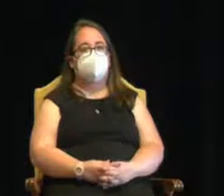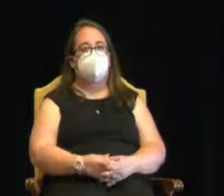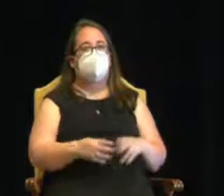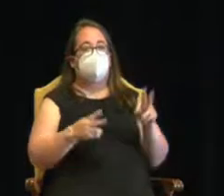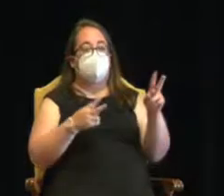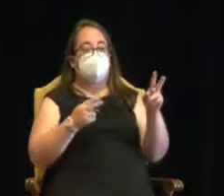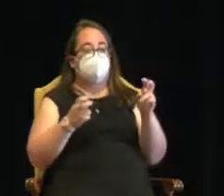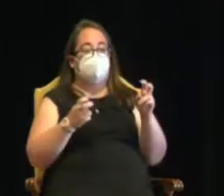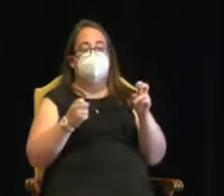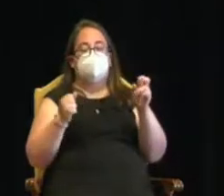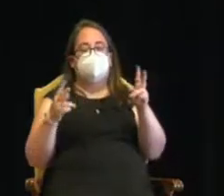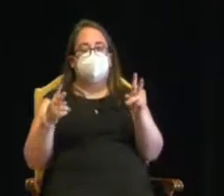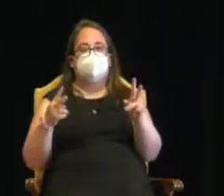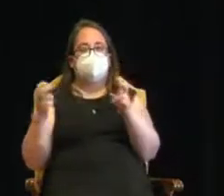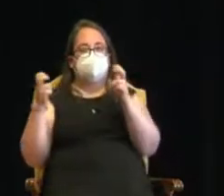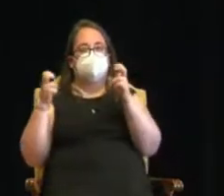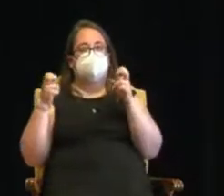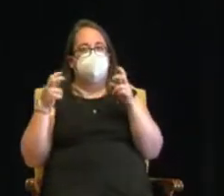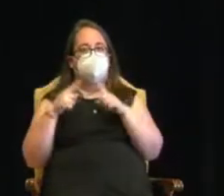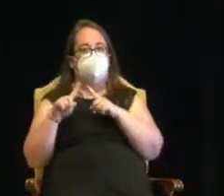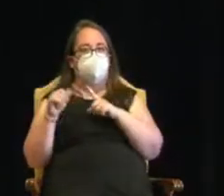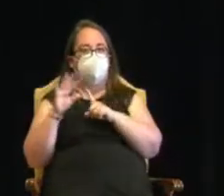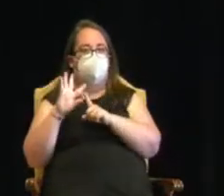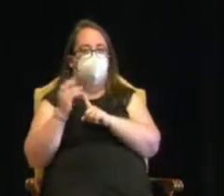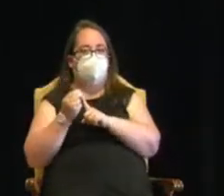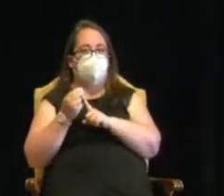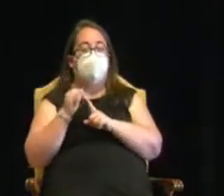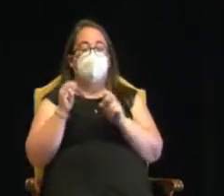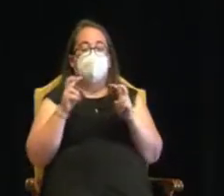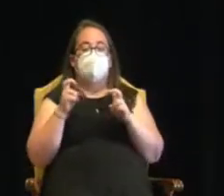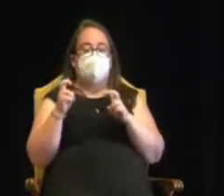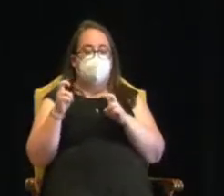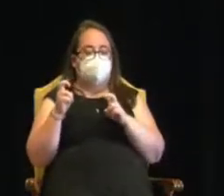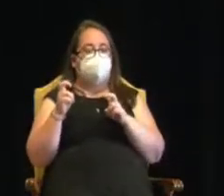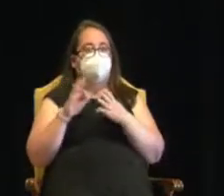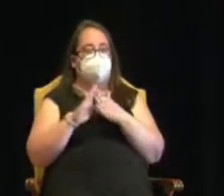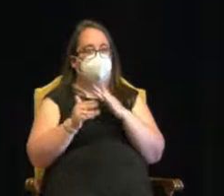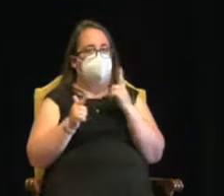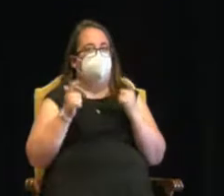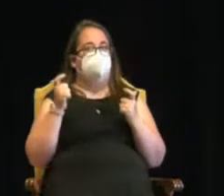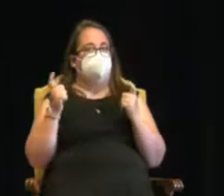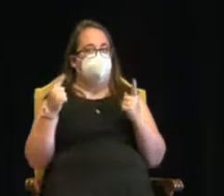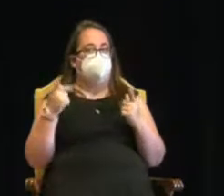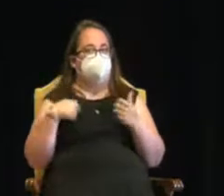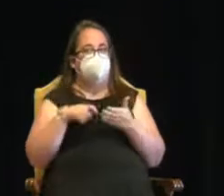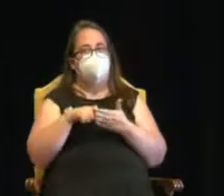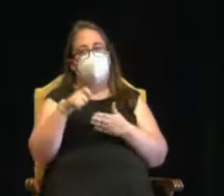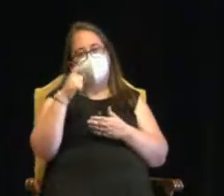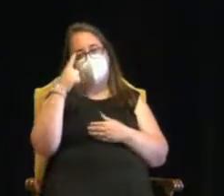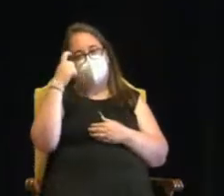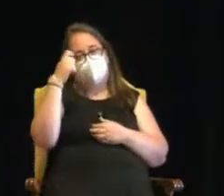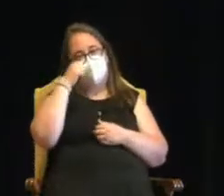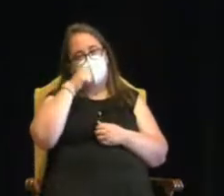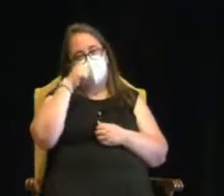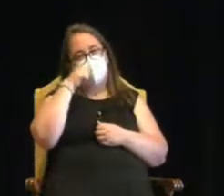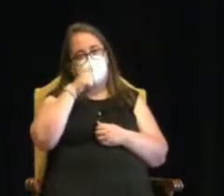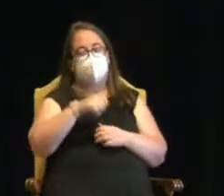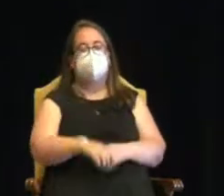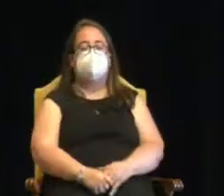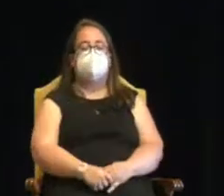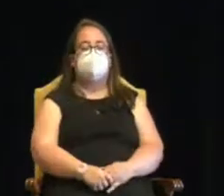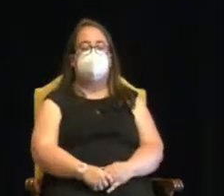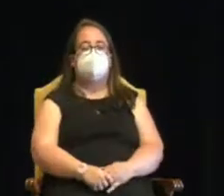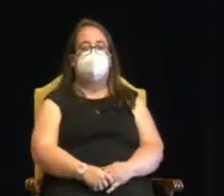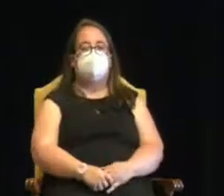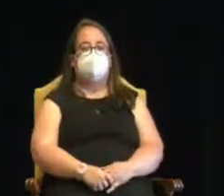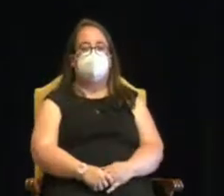appropriation. And this is a topic that's only gotten bigger since I wrote Dream Girl. I was actually dealing